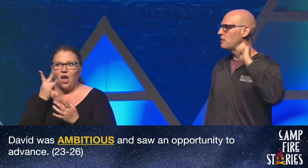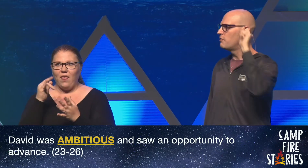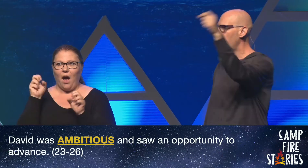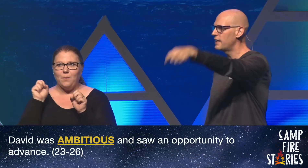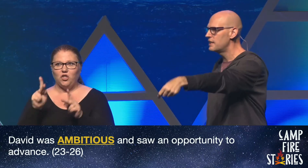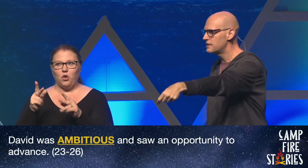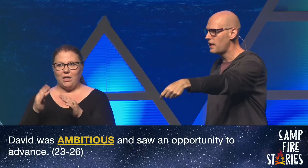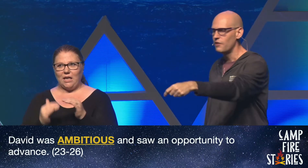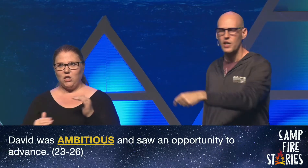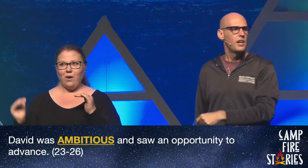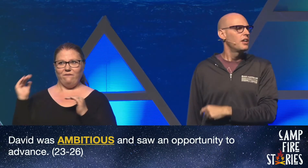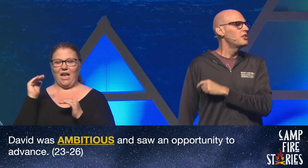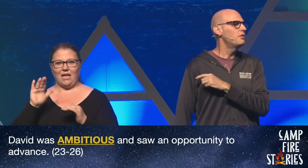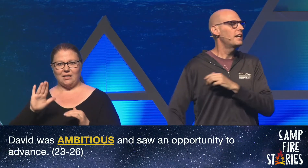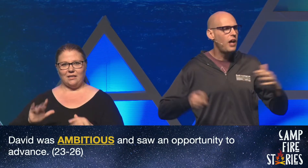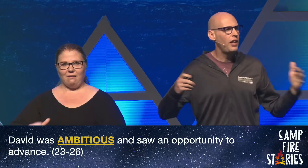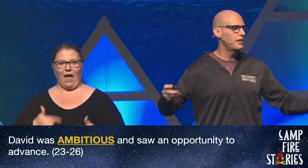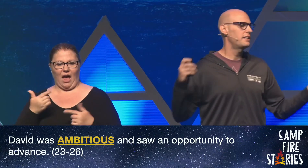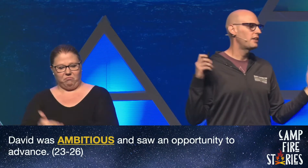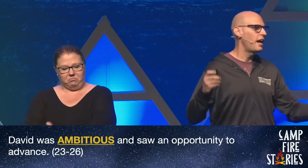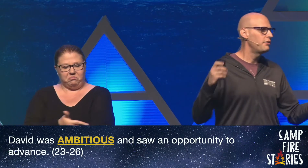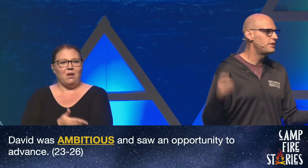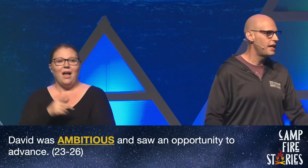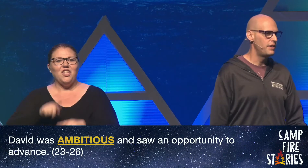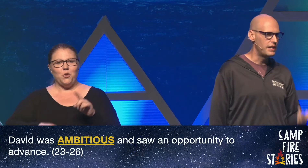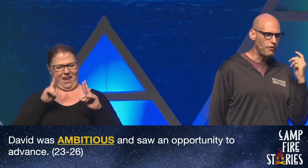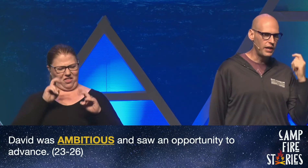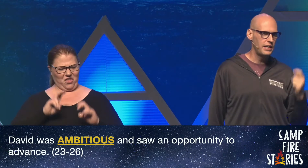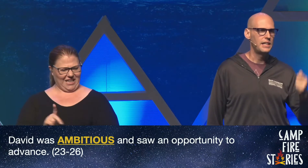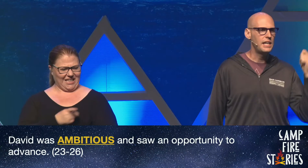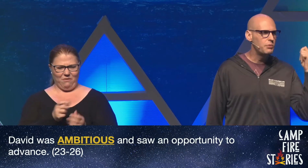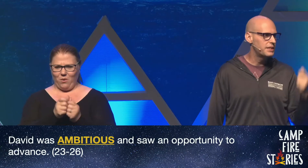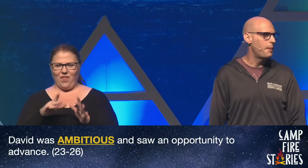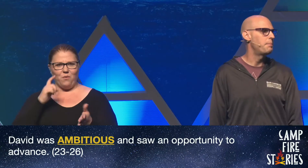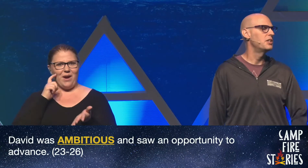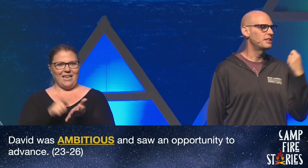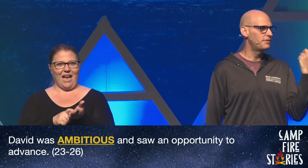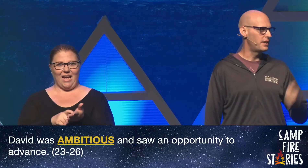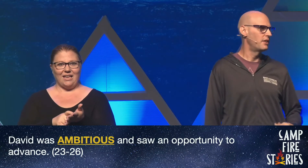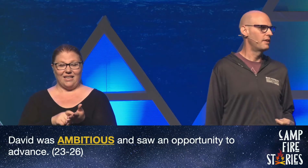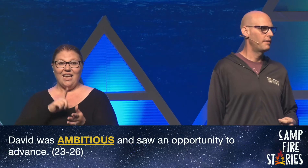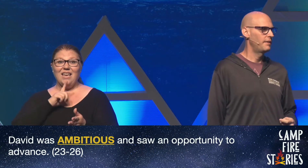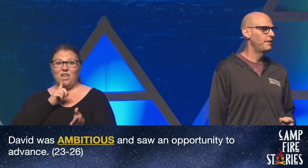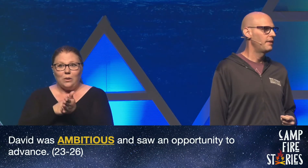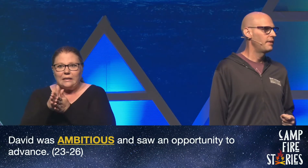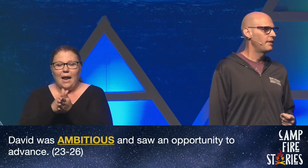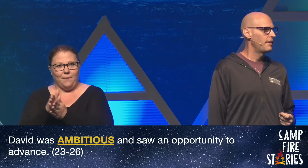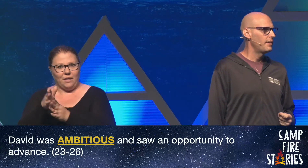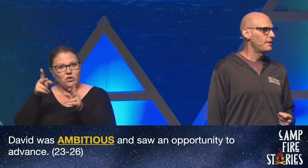to advance his life. You cannot look at the life of David and not recognize that he was an ambitious figure.